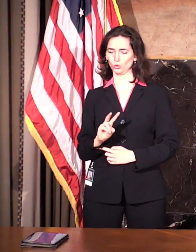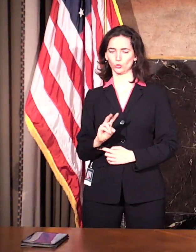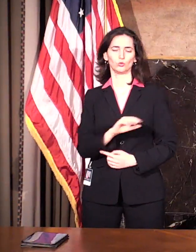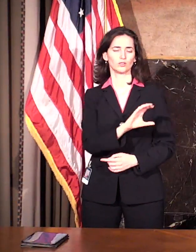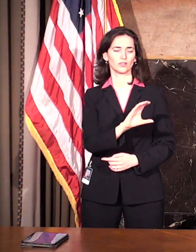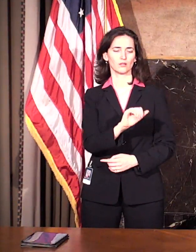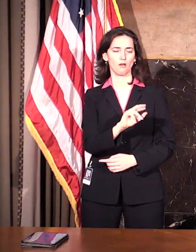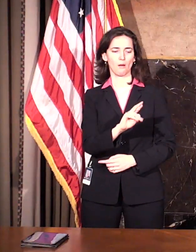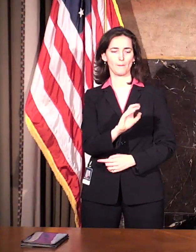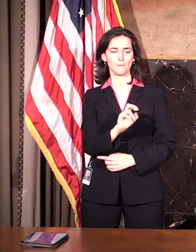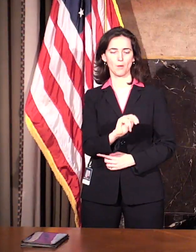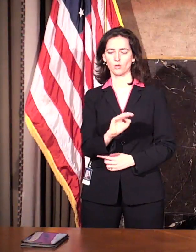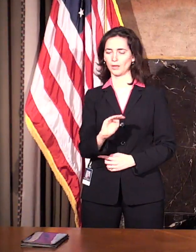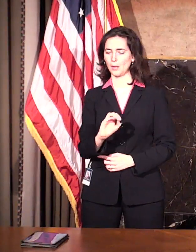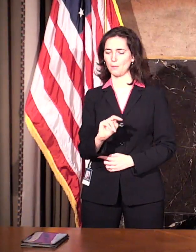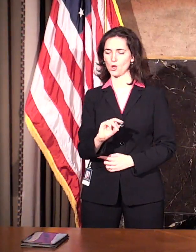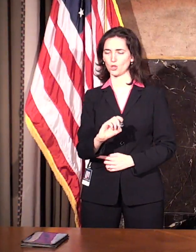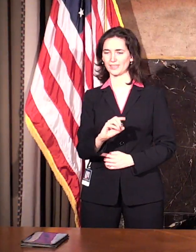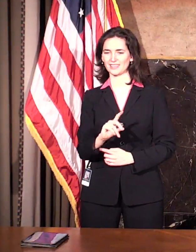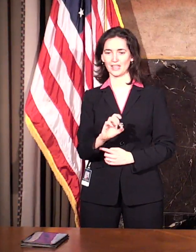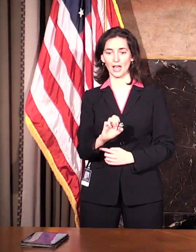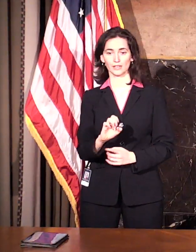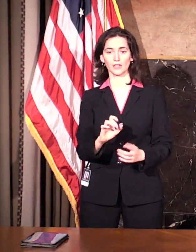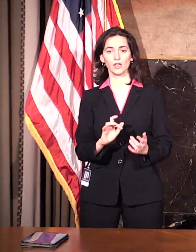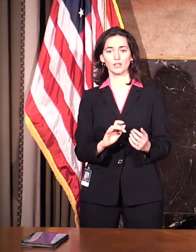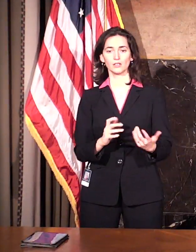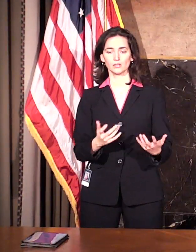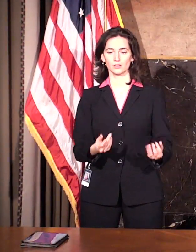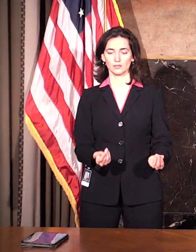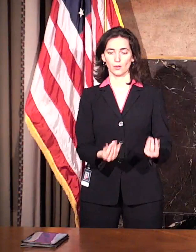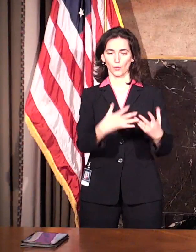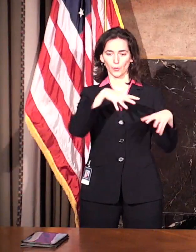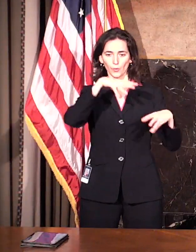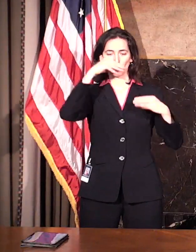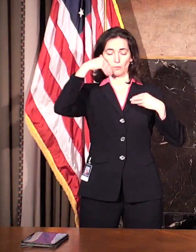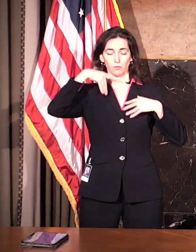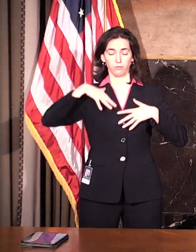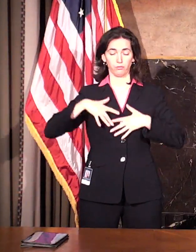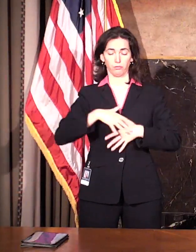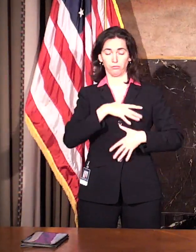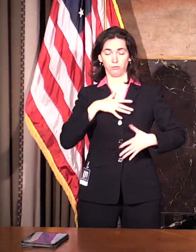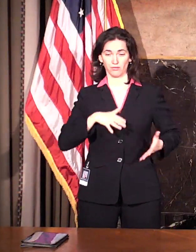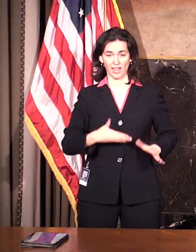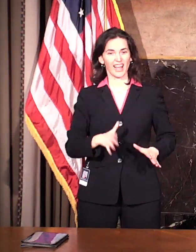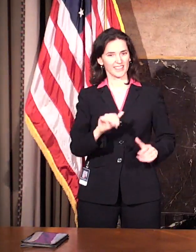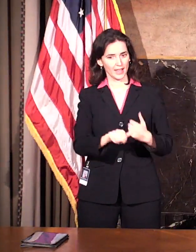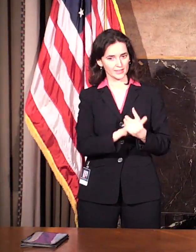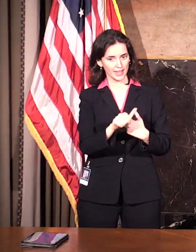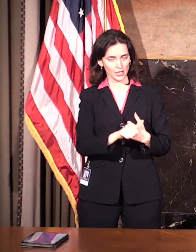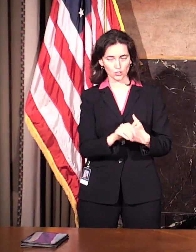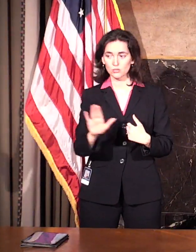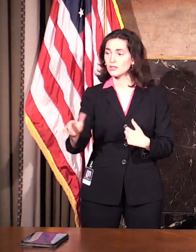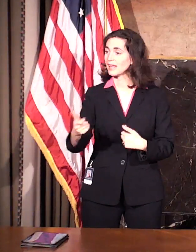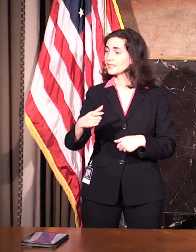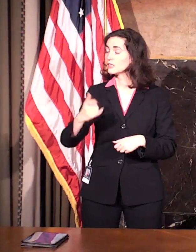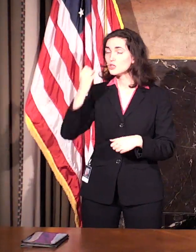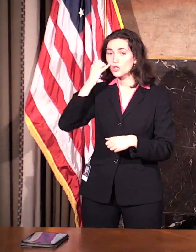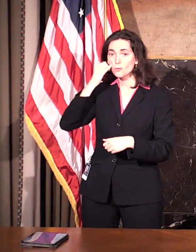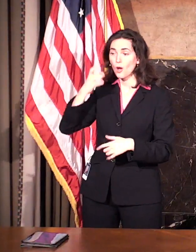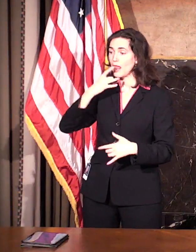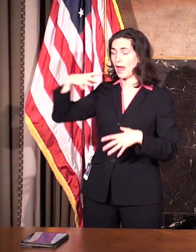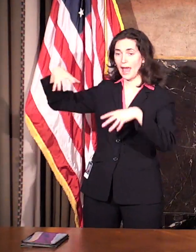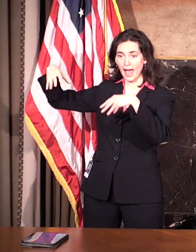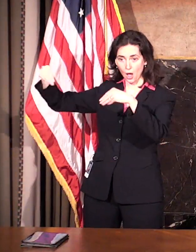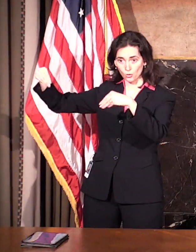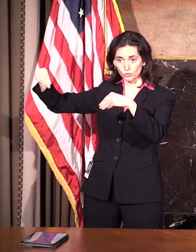real, and families need to know about it. Anytime somebody has a loss of power and is using a